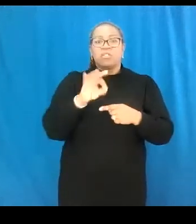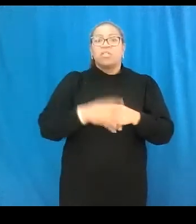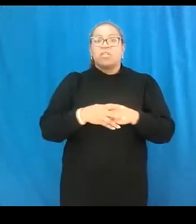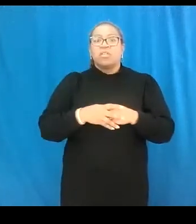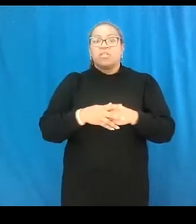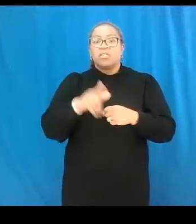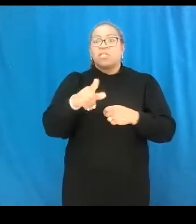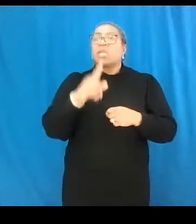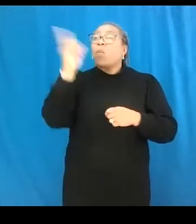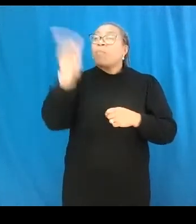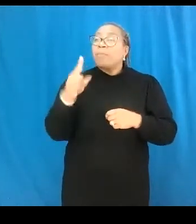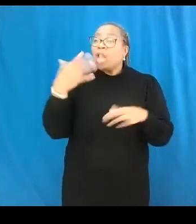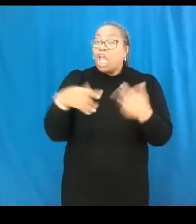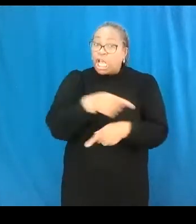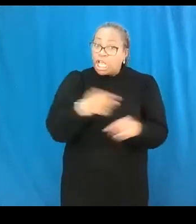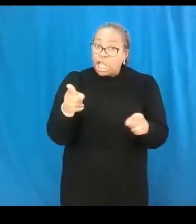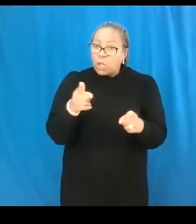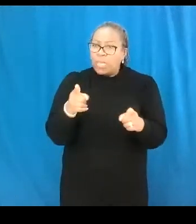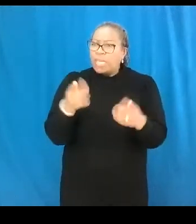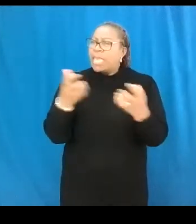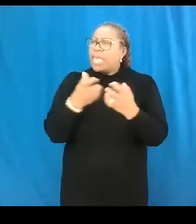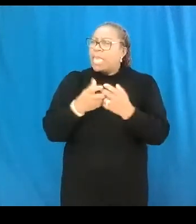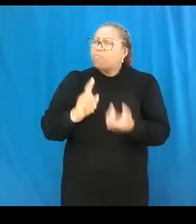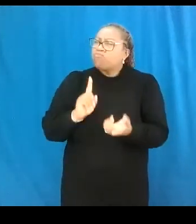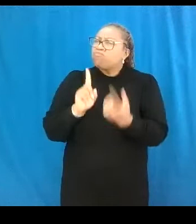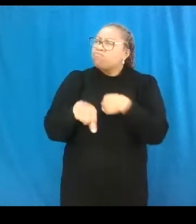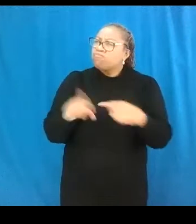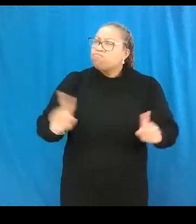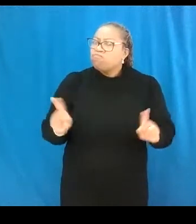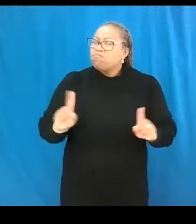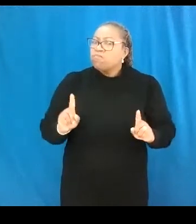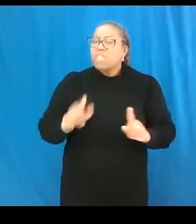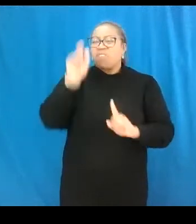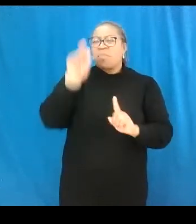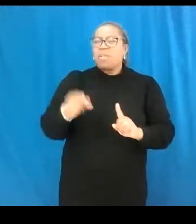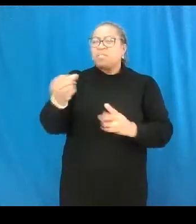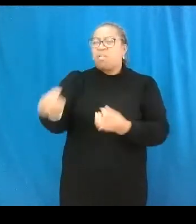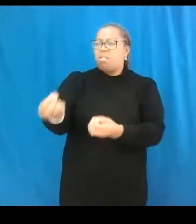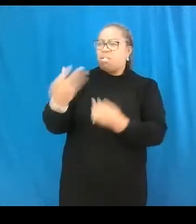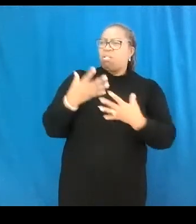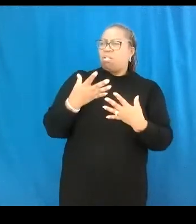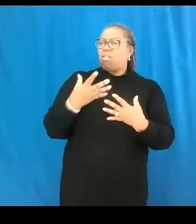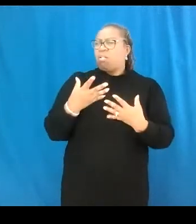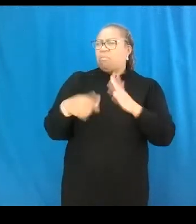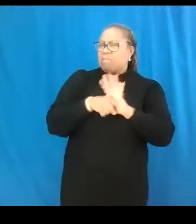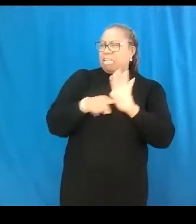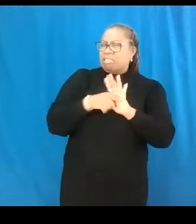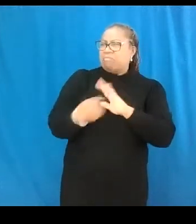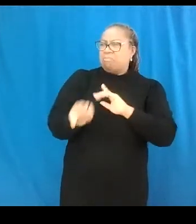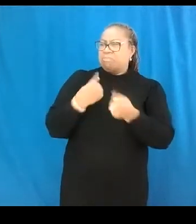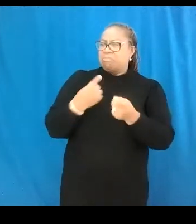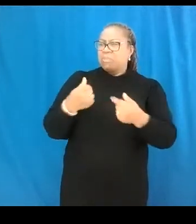when people hurt you? When someone says something degrading towards you, or did something